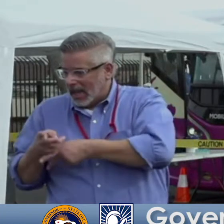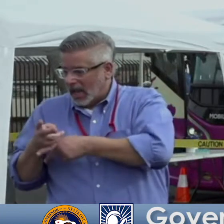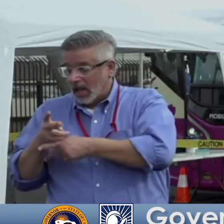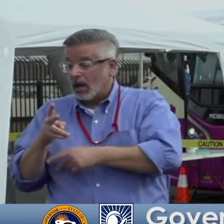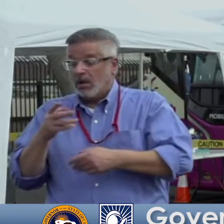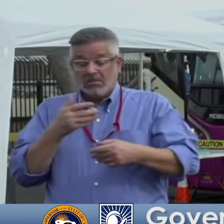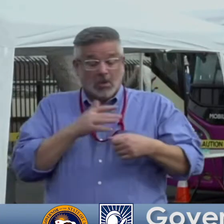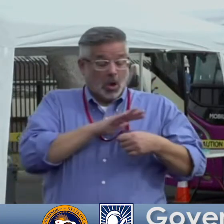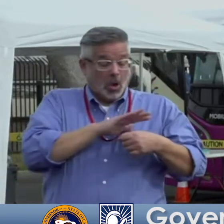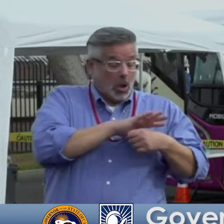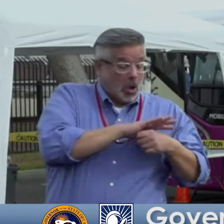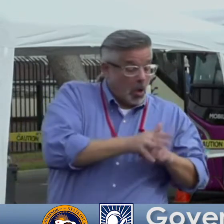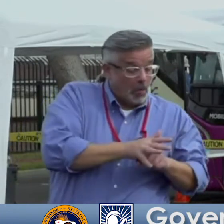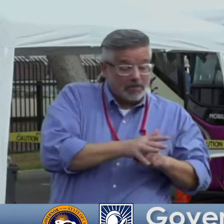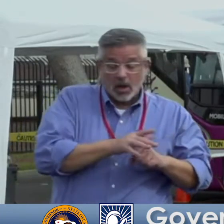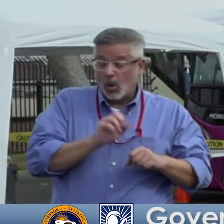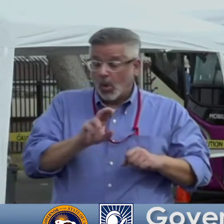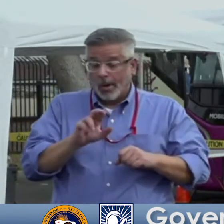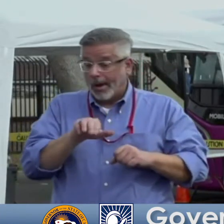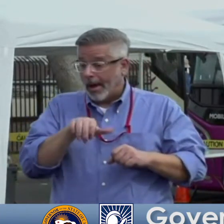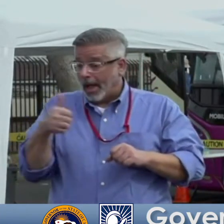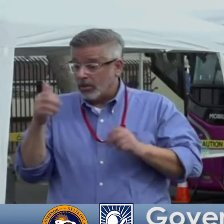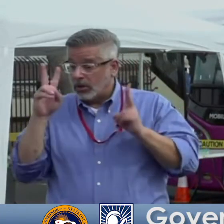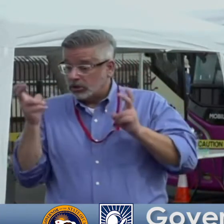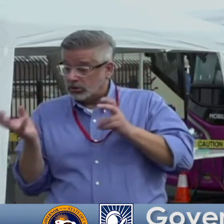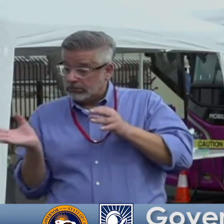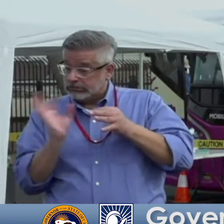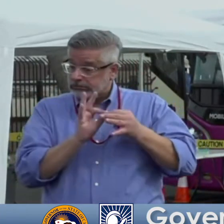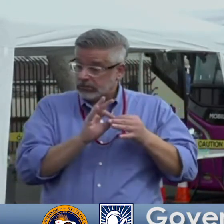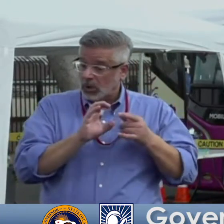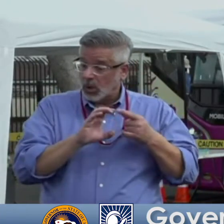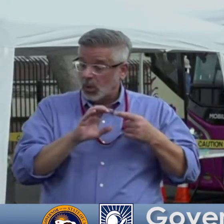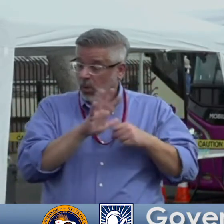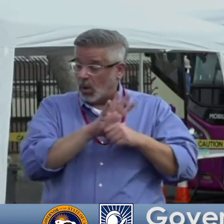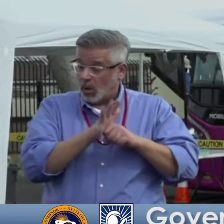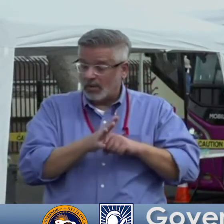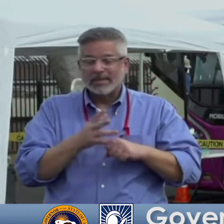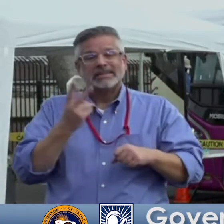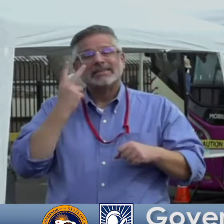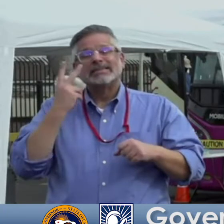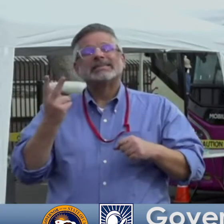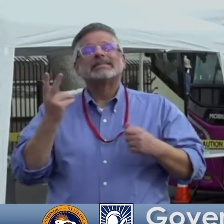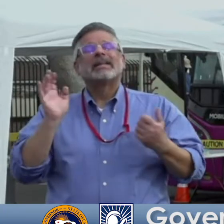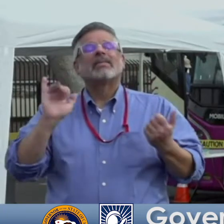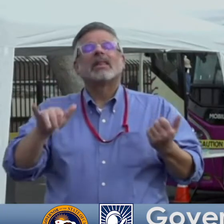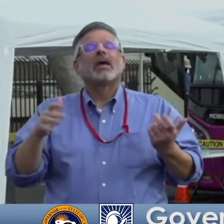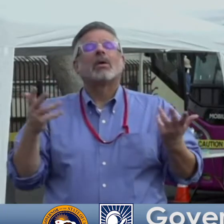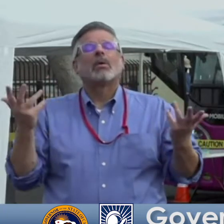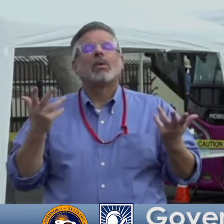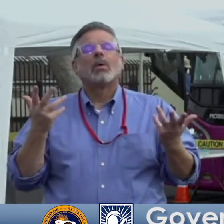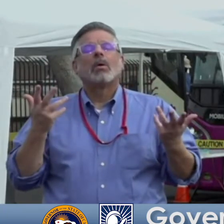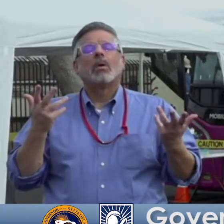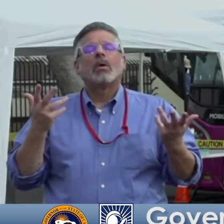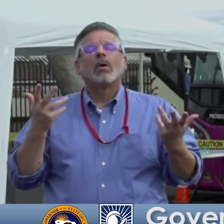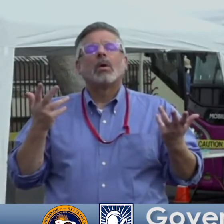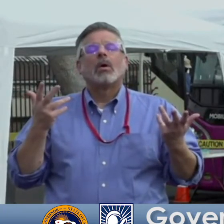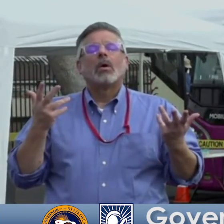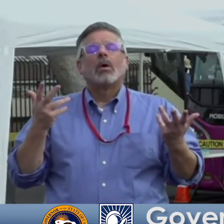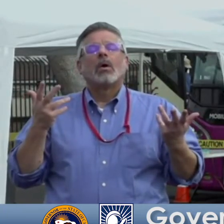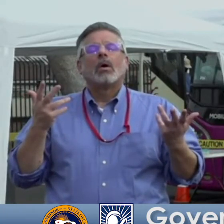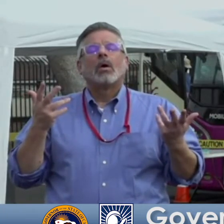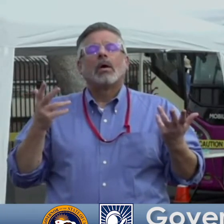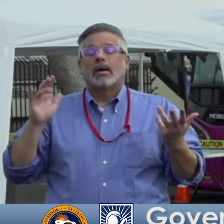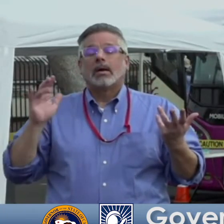directly, indirectly because of COVID. I mean, we're already starting to see that higher than in